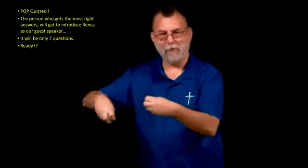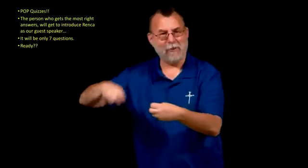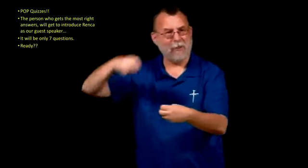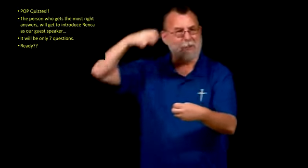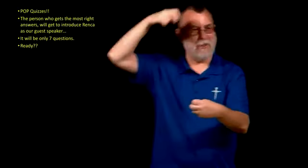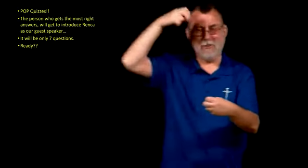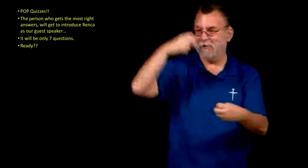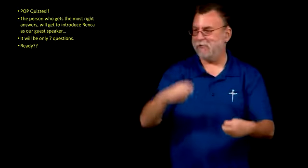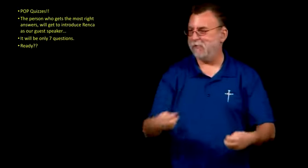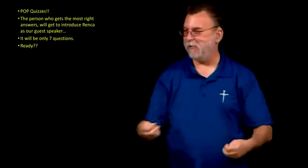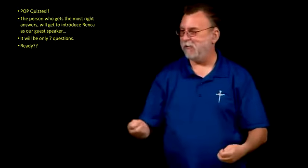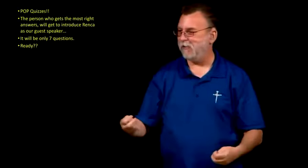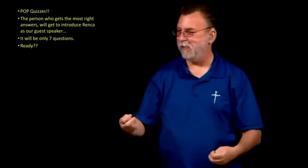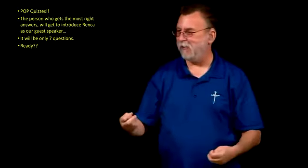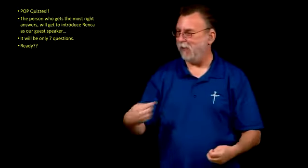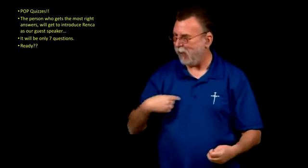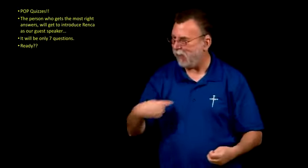Okay, this one's tough.